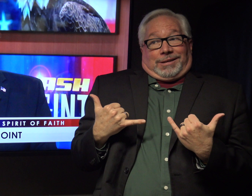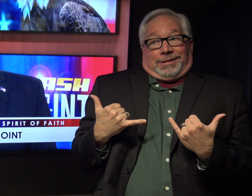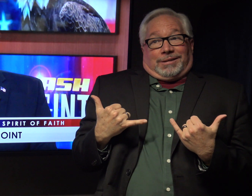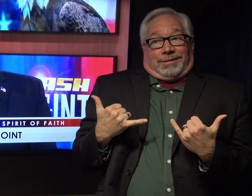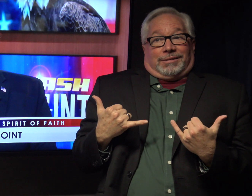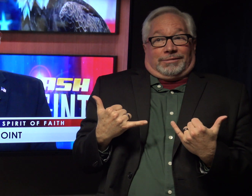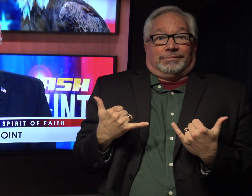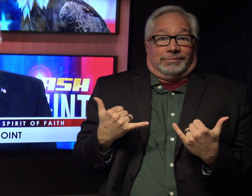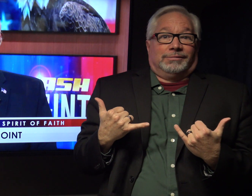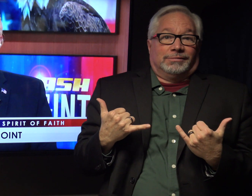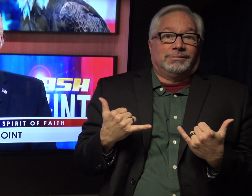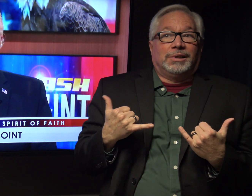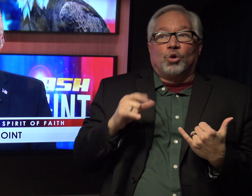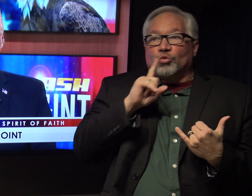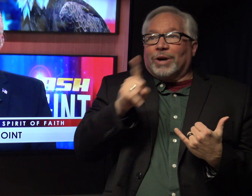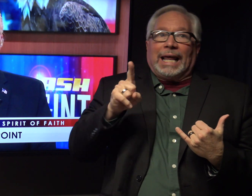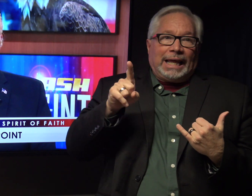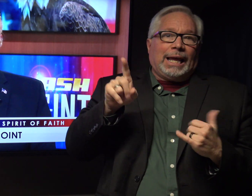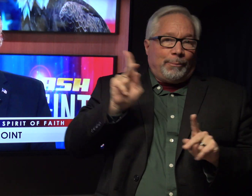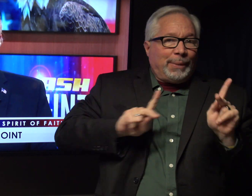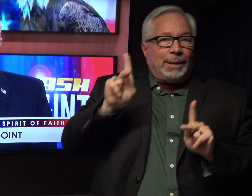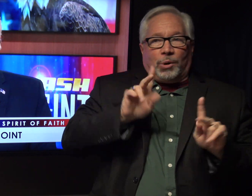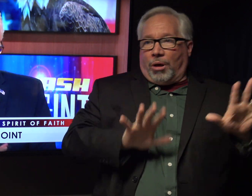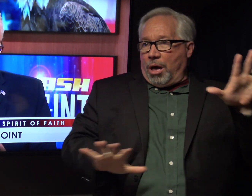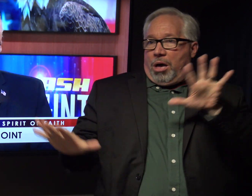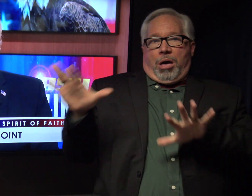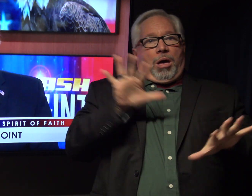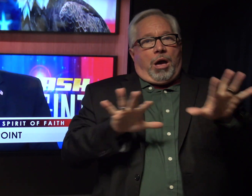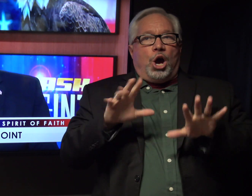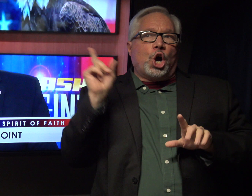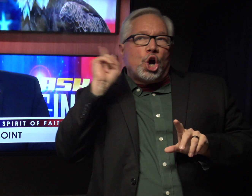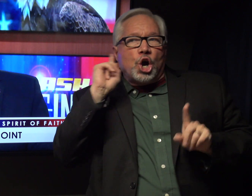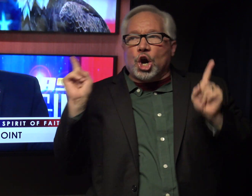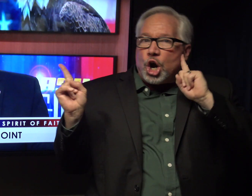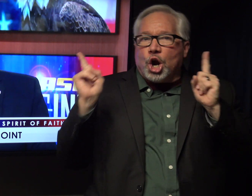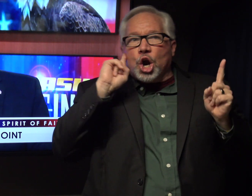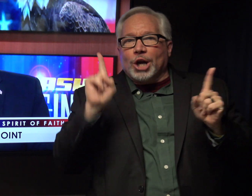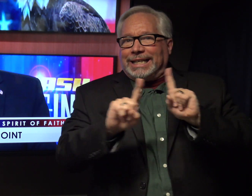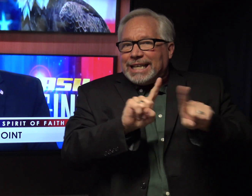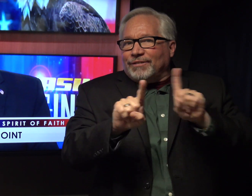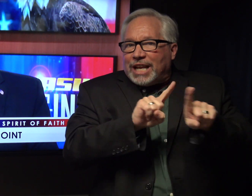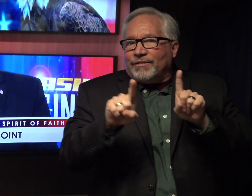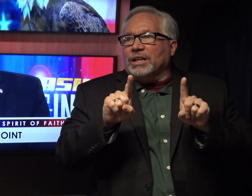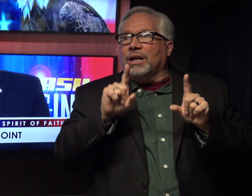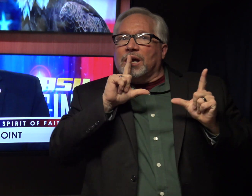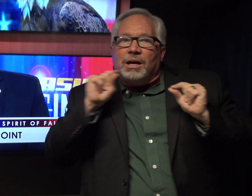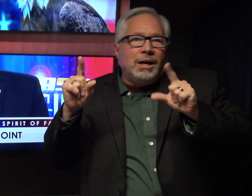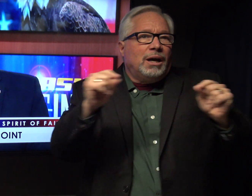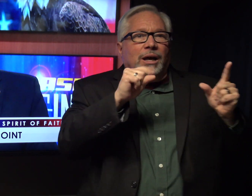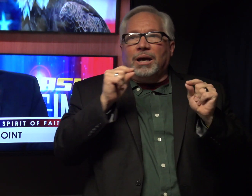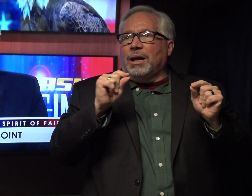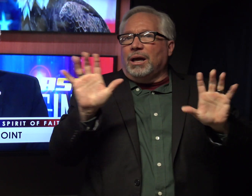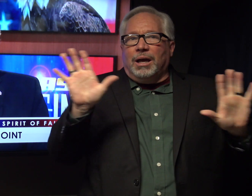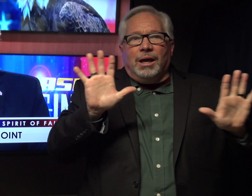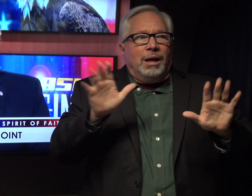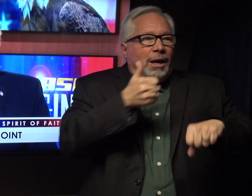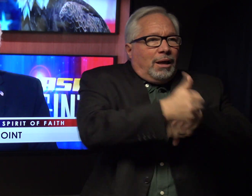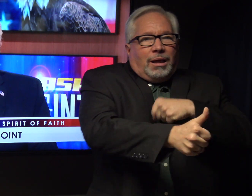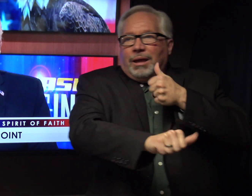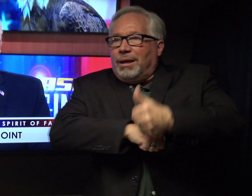of mayhem in a way. We've heard all sorts of things. There's been all kinds of rumors and accusations that have been out there, a